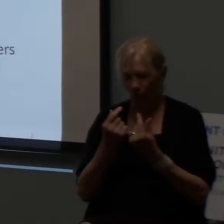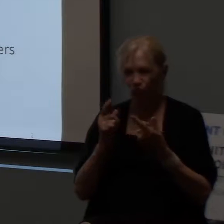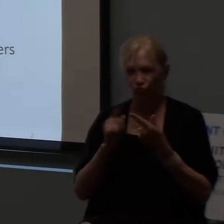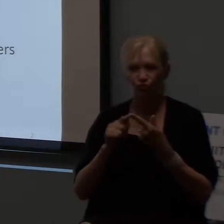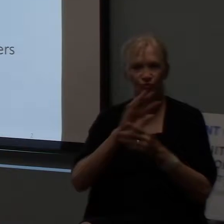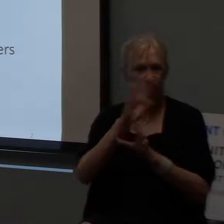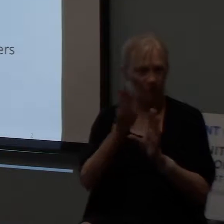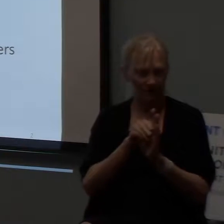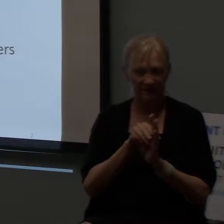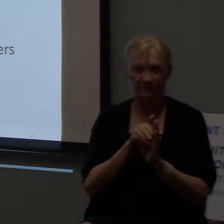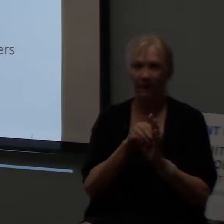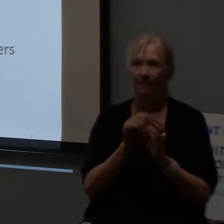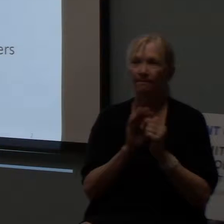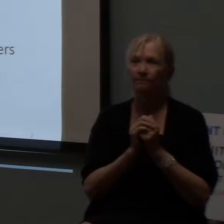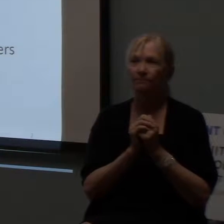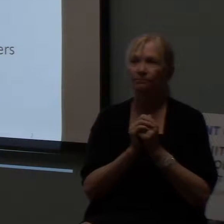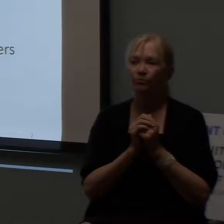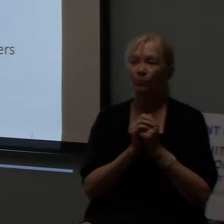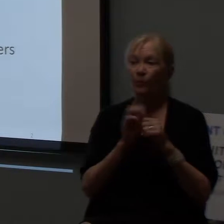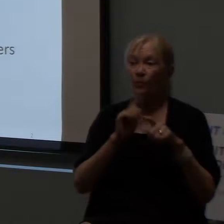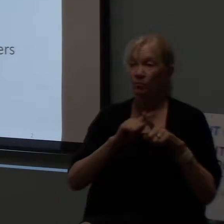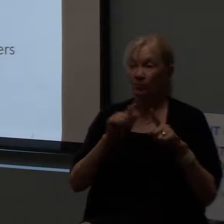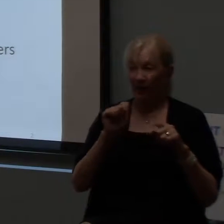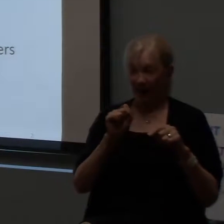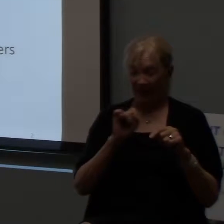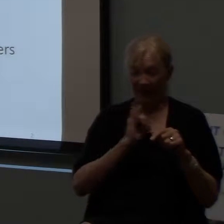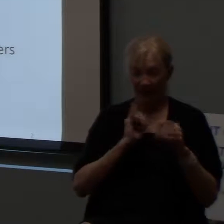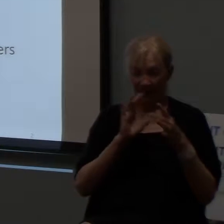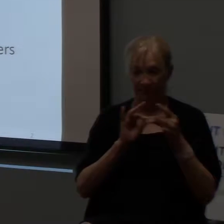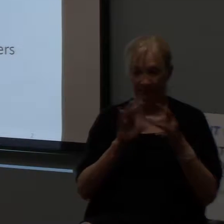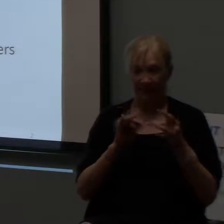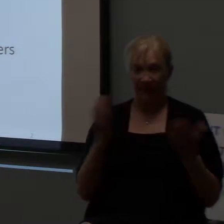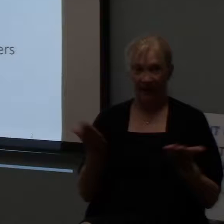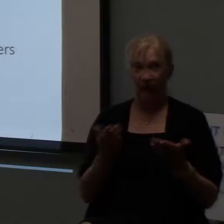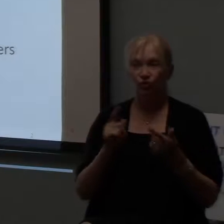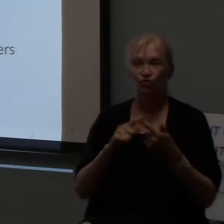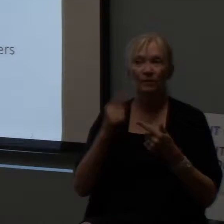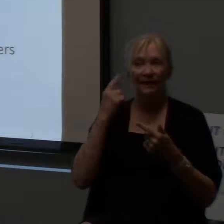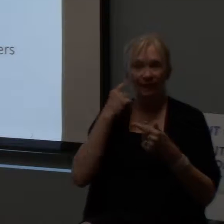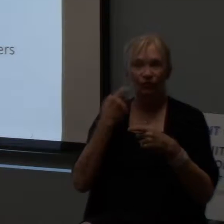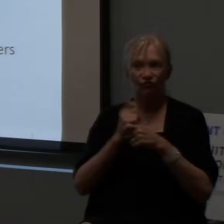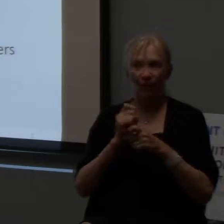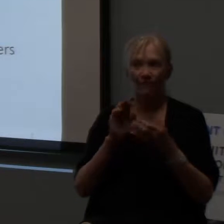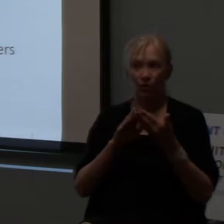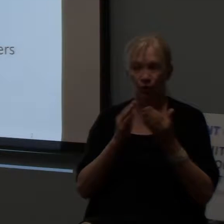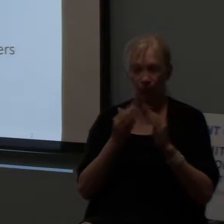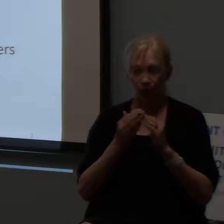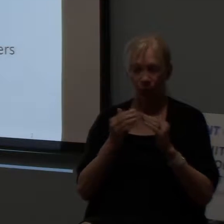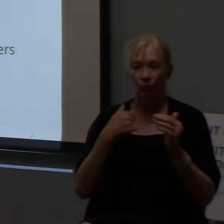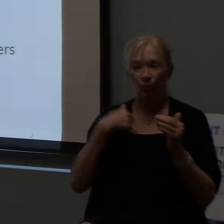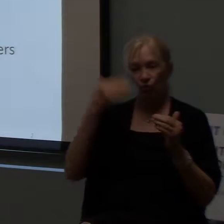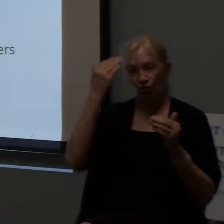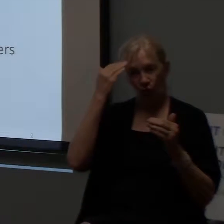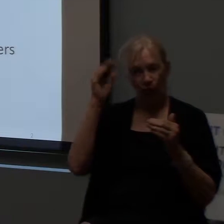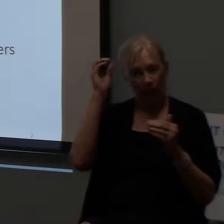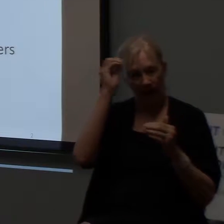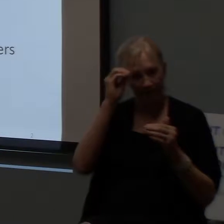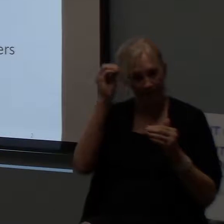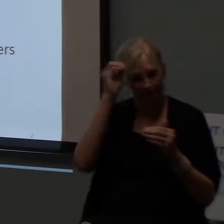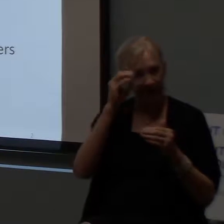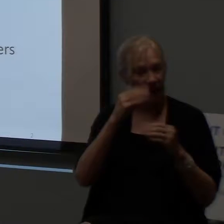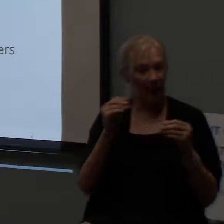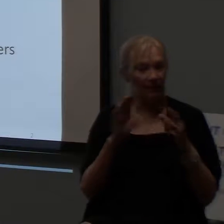government. But as I mentioned, we are here tonight to hear from the community. We know that opinions and comments made